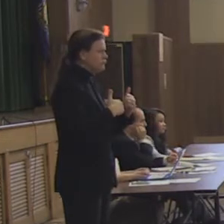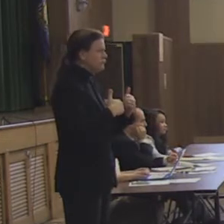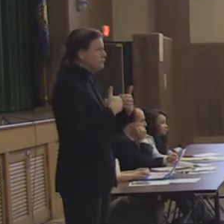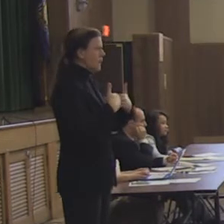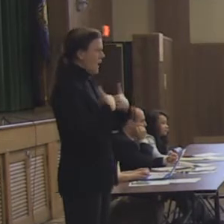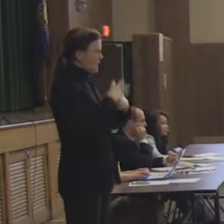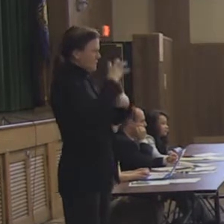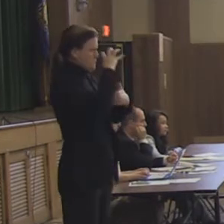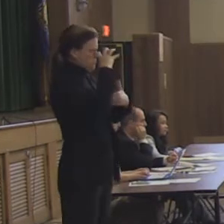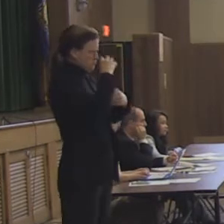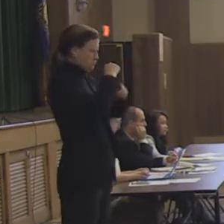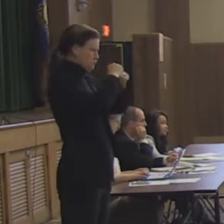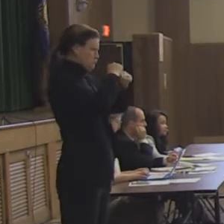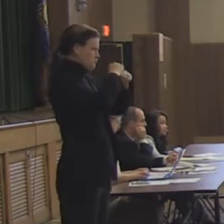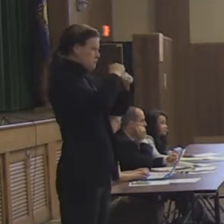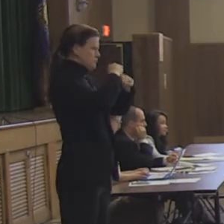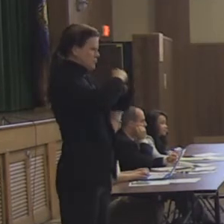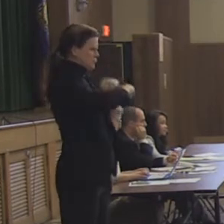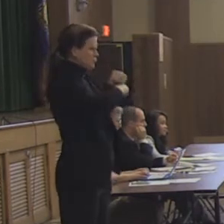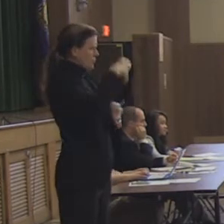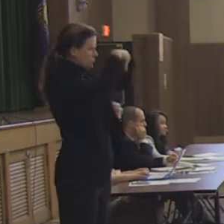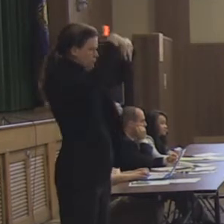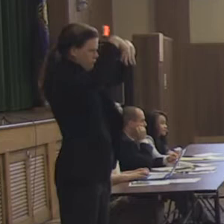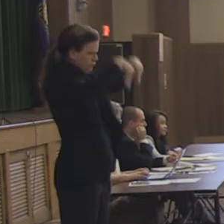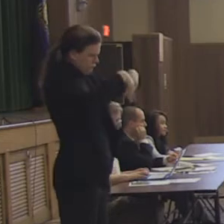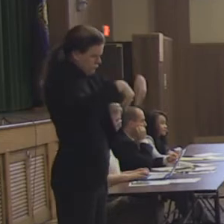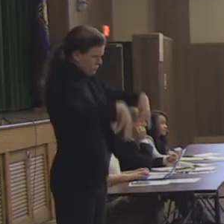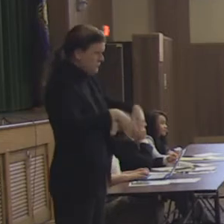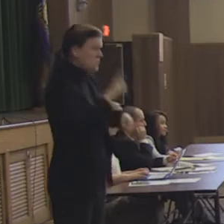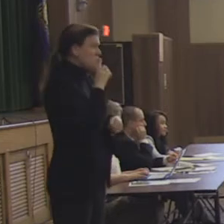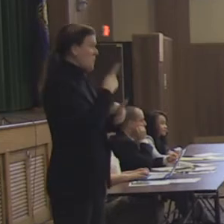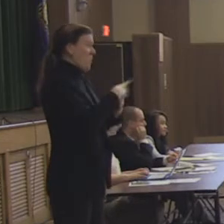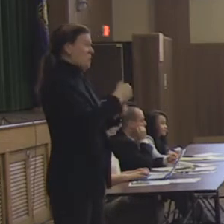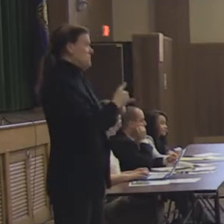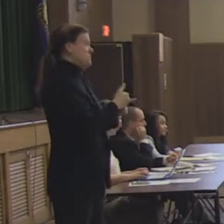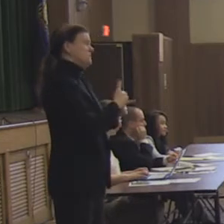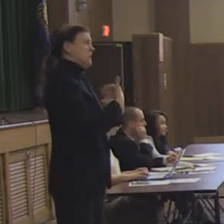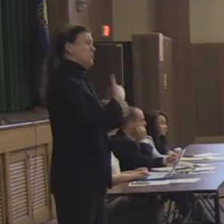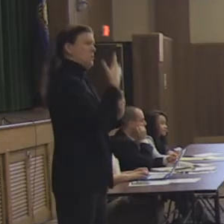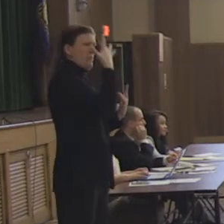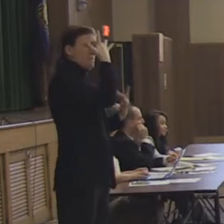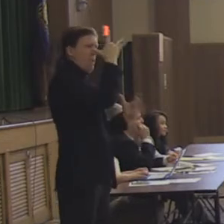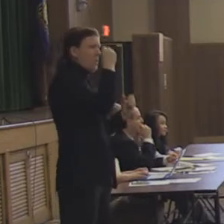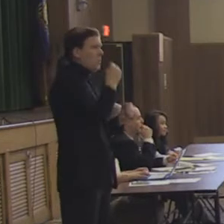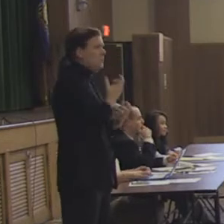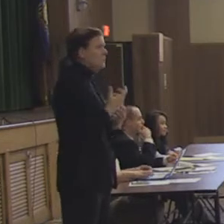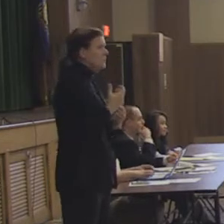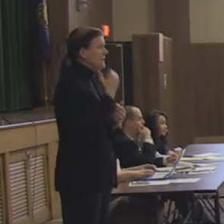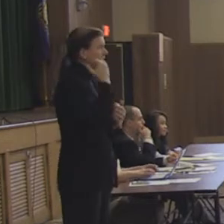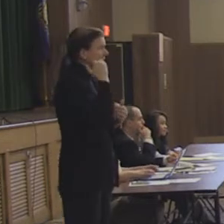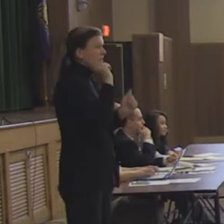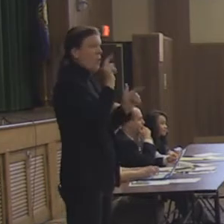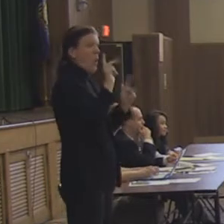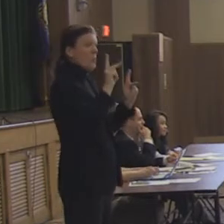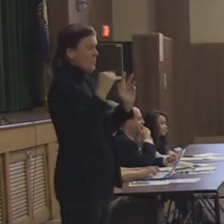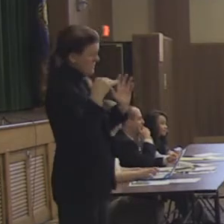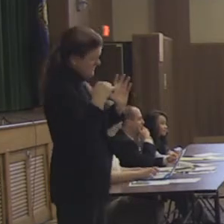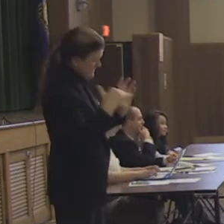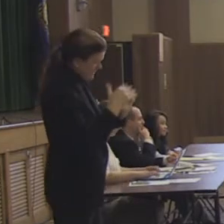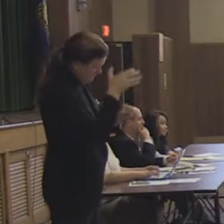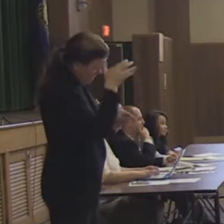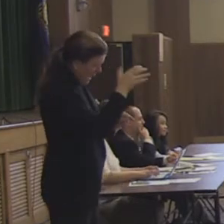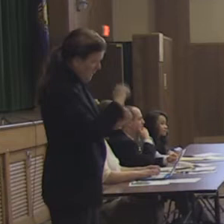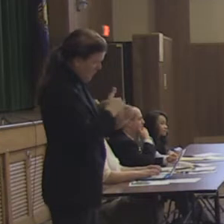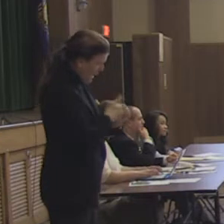structured, disciplined program. It's a brilliant program, I think. I mean, if everybody in the country could study the